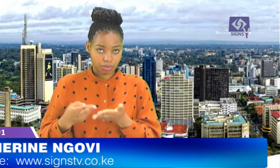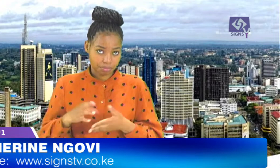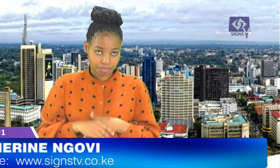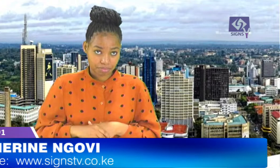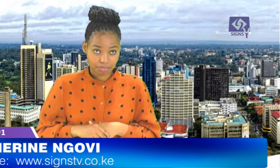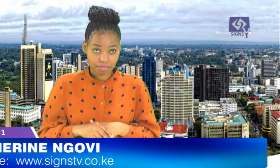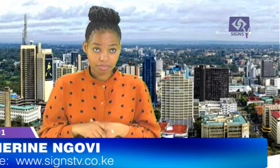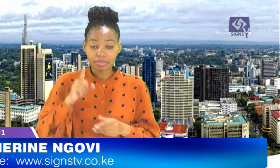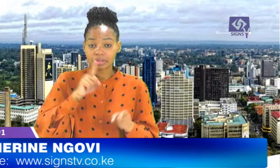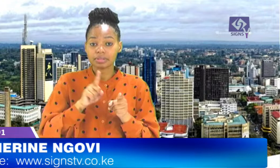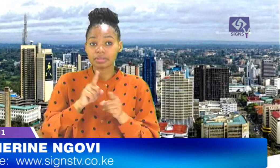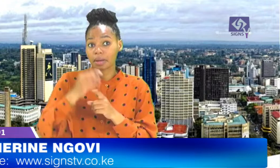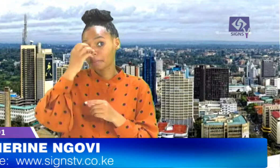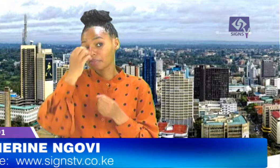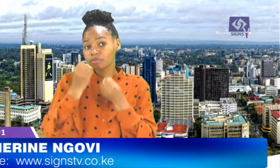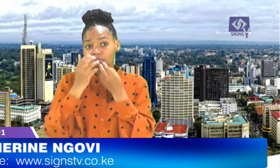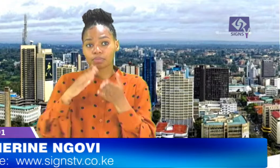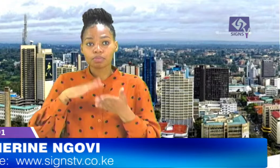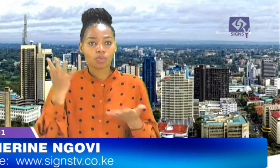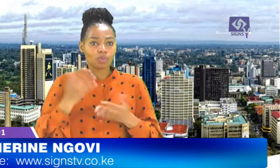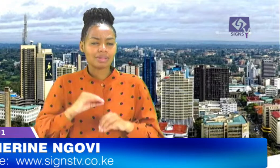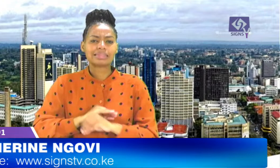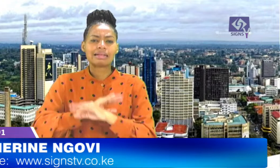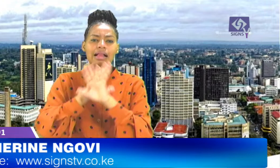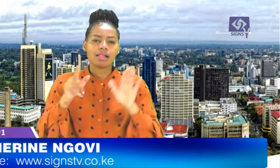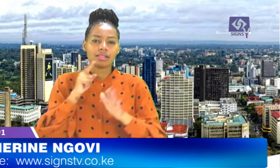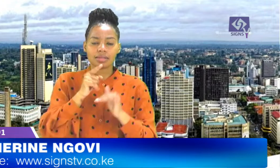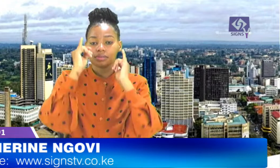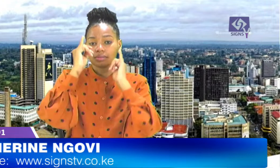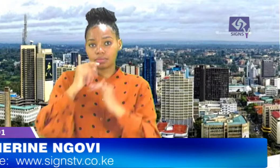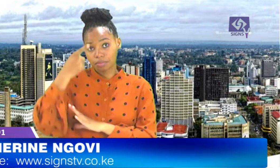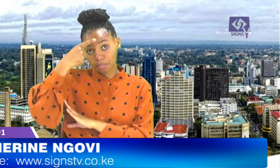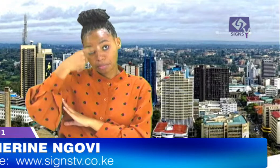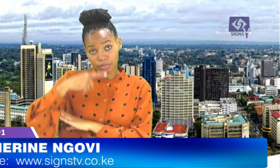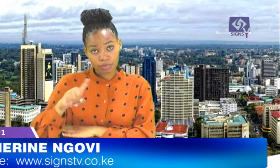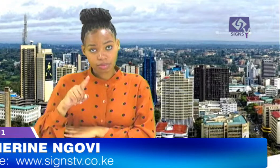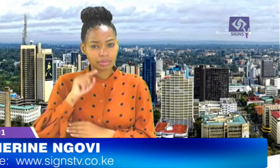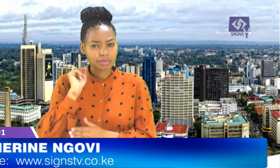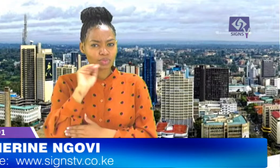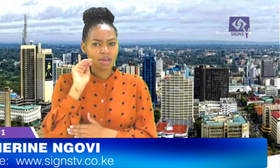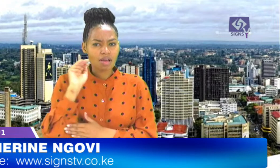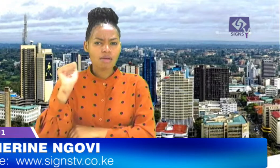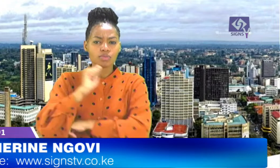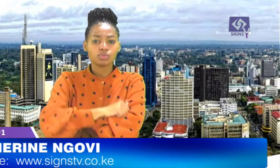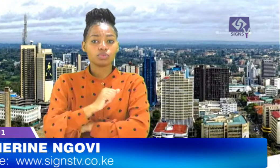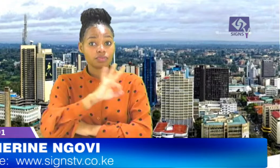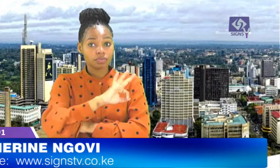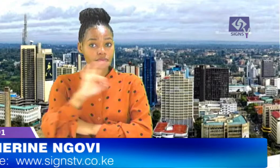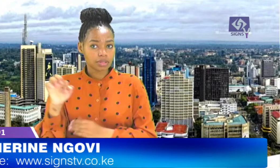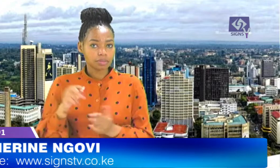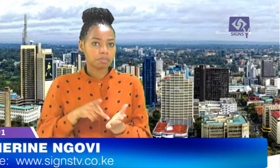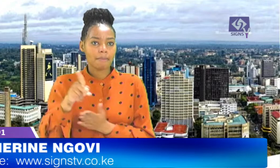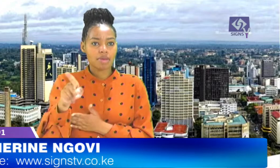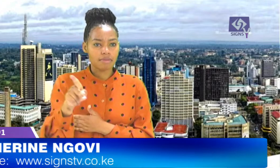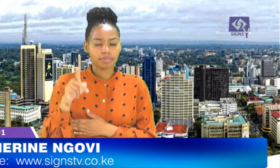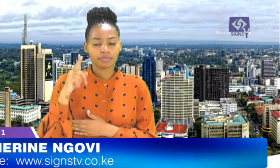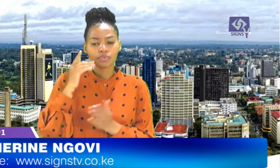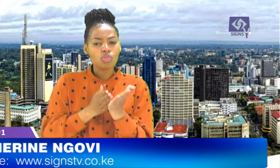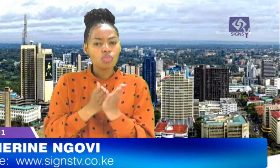to stop corruption and theft of government resources. He further clarified